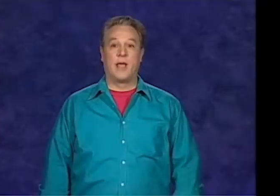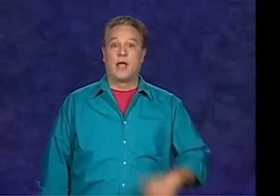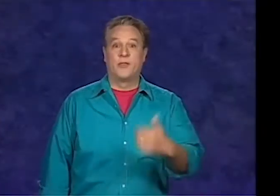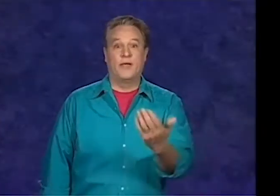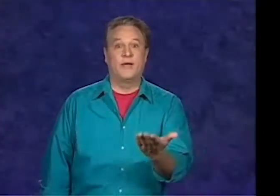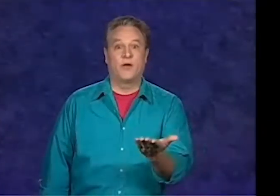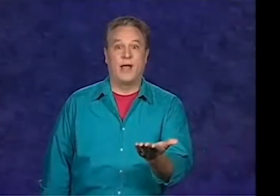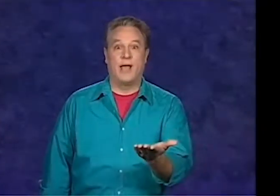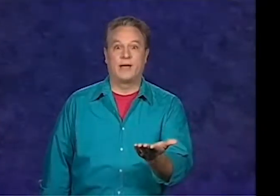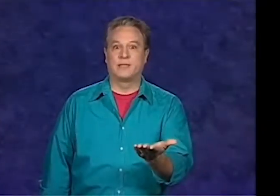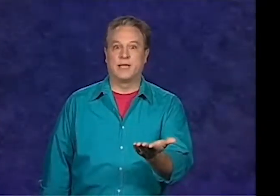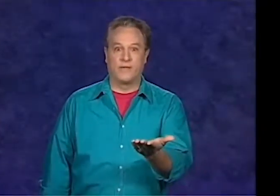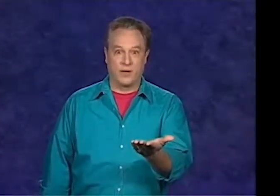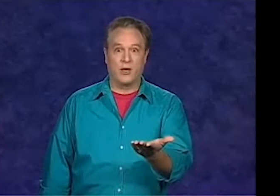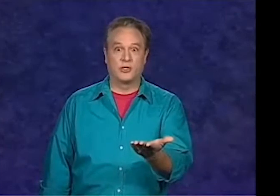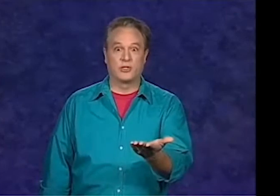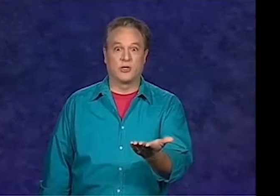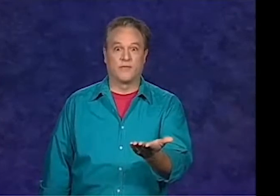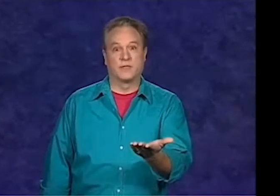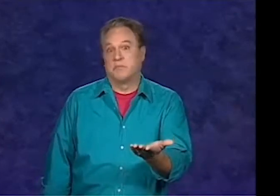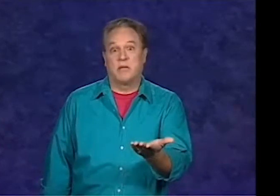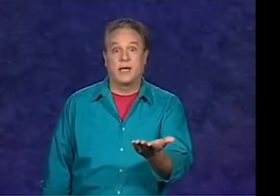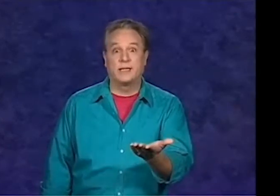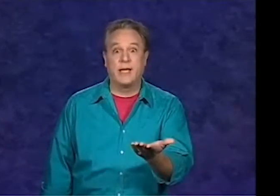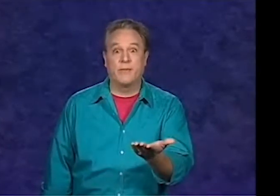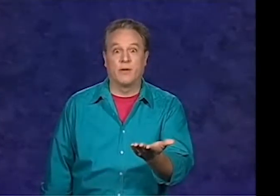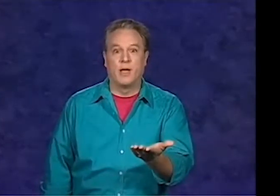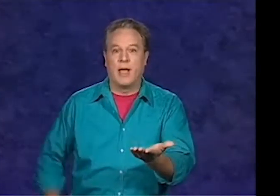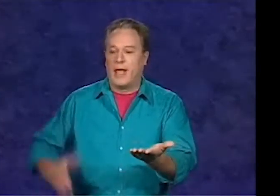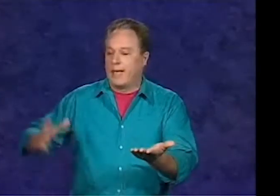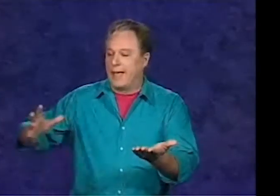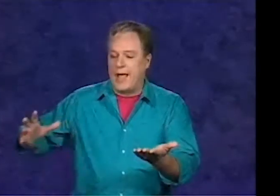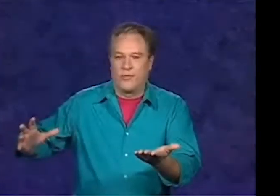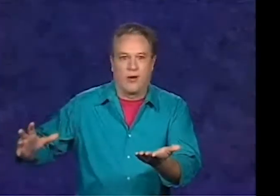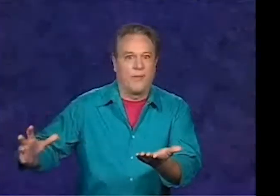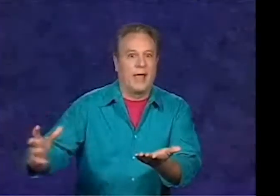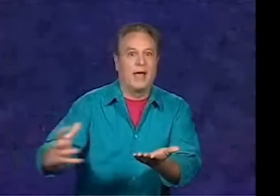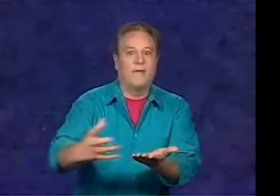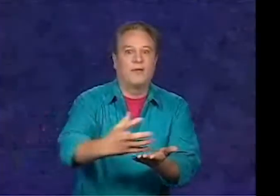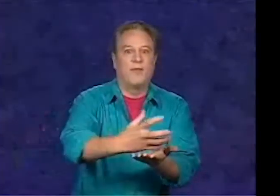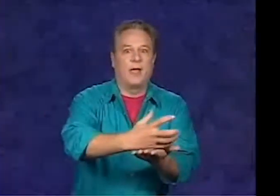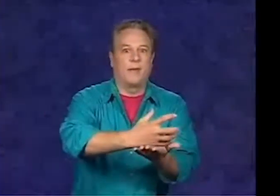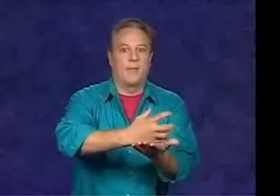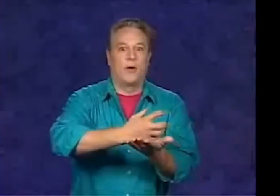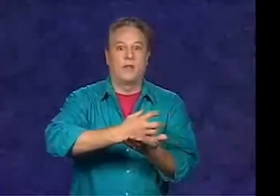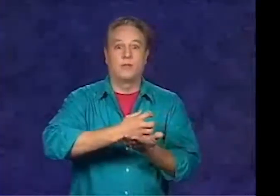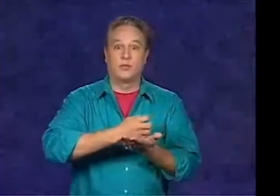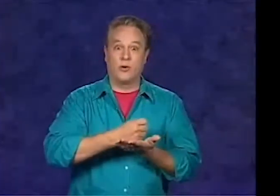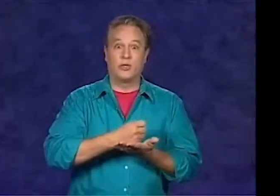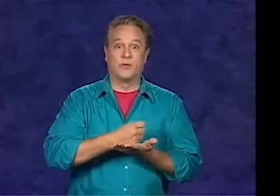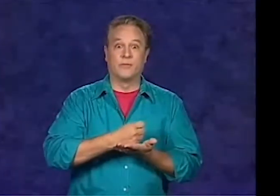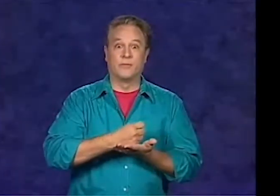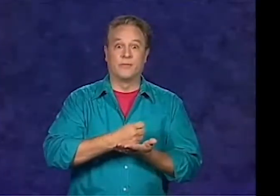Think of your hand as an even larger surface, like a table. Gather up everything by pulling them toward you.